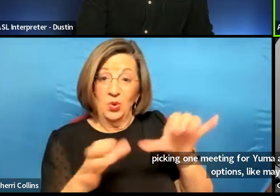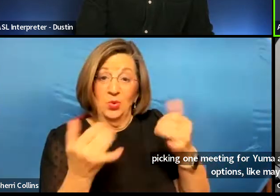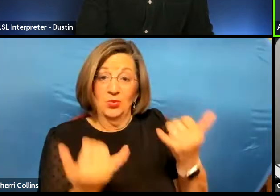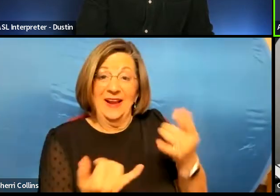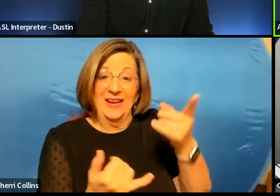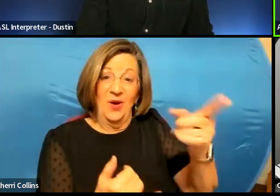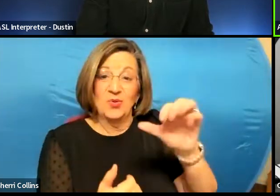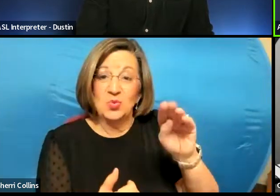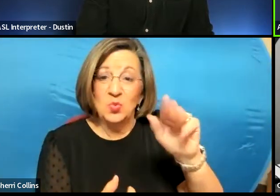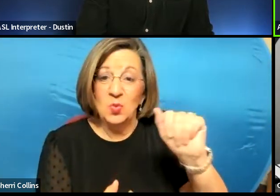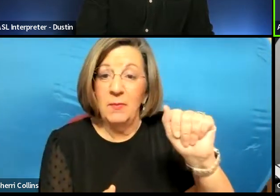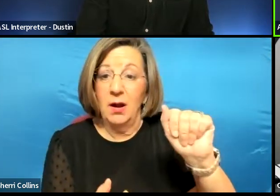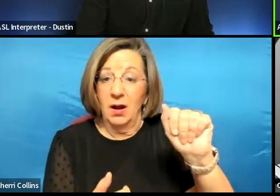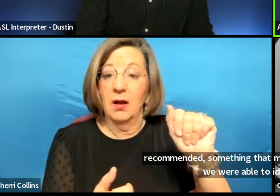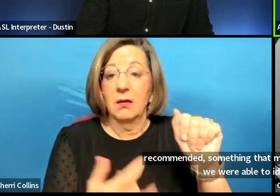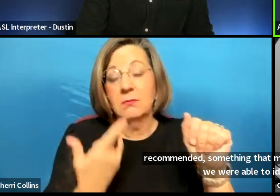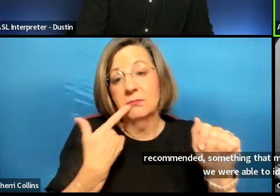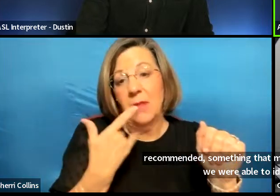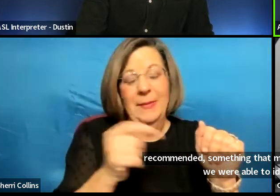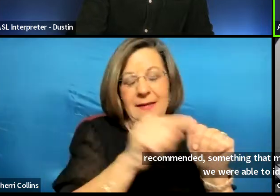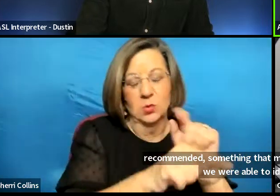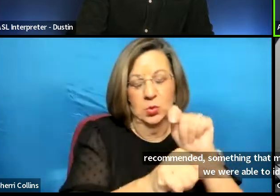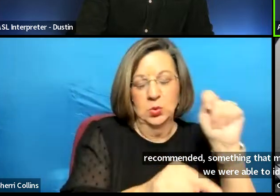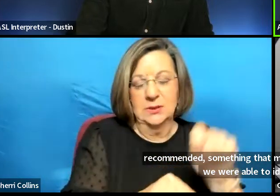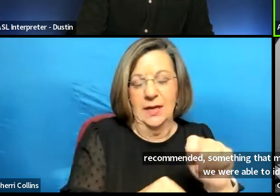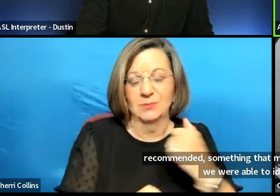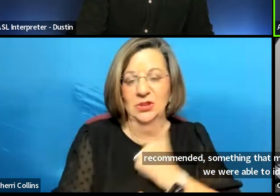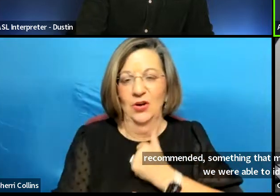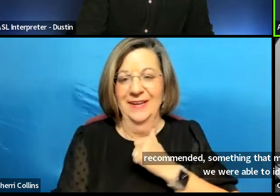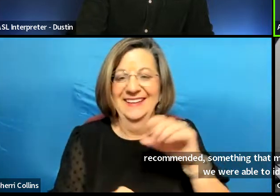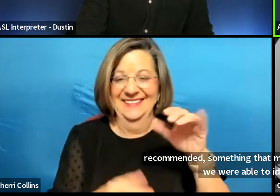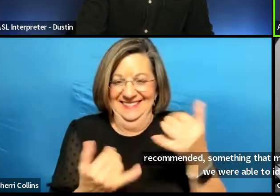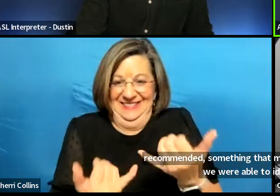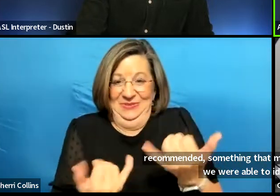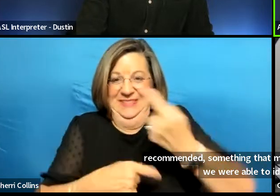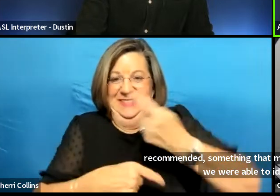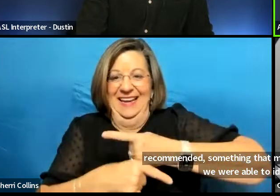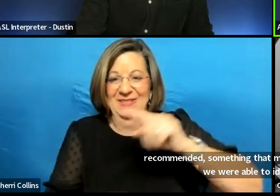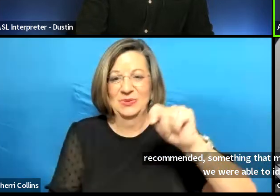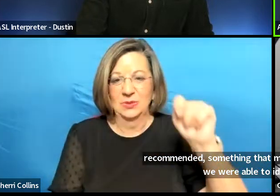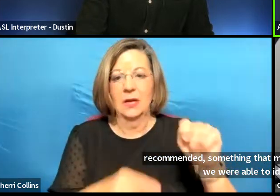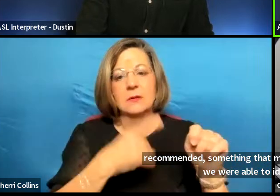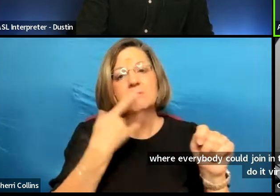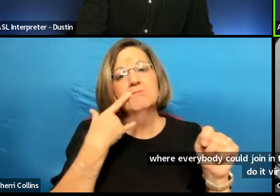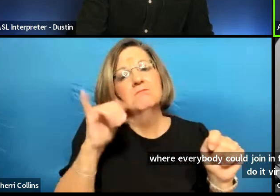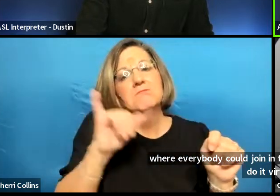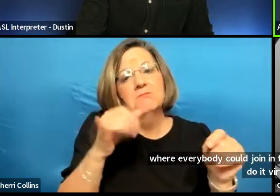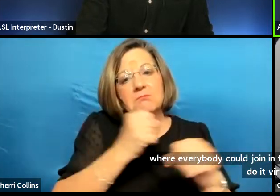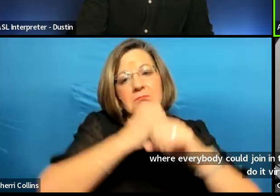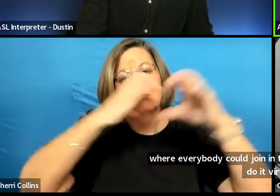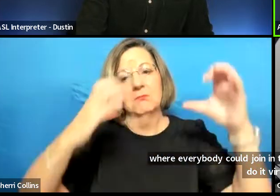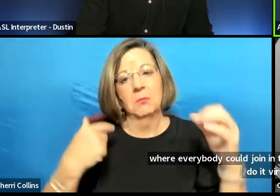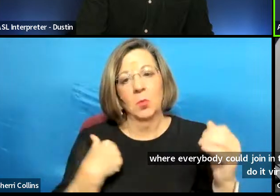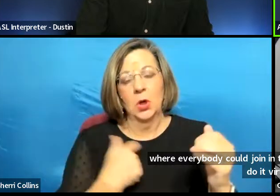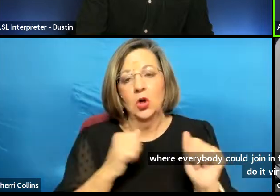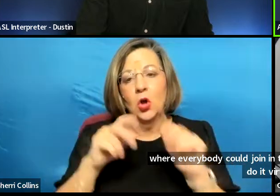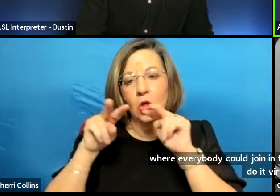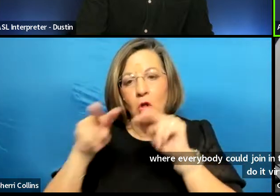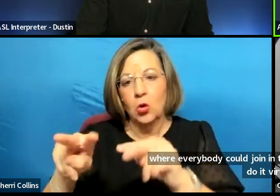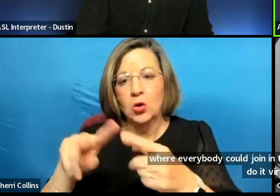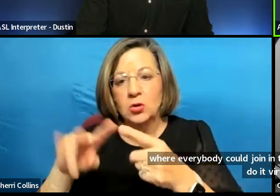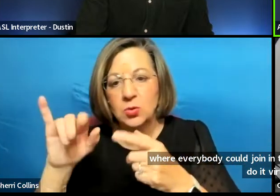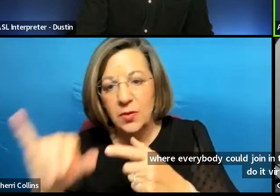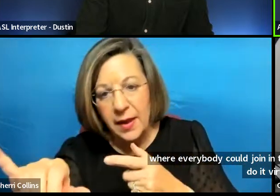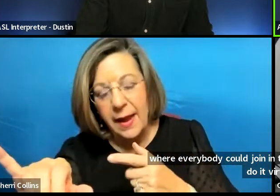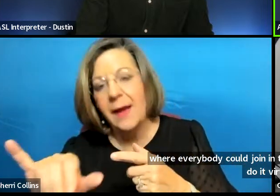there, and then we could also do it virtually. Now in Yuma, or I'm sorry, in Tucson, like we're doing in Tucson today, something